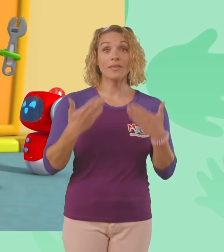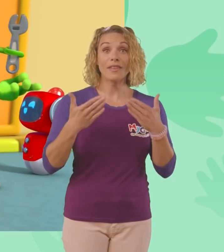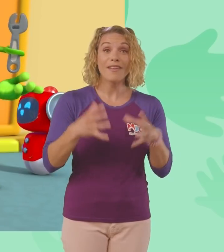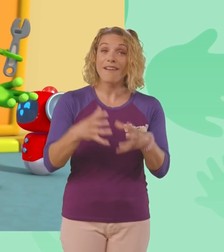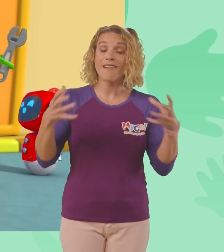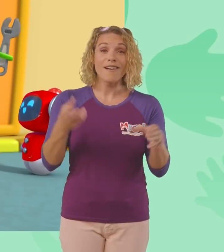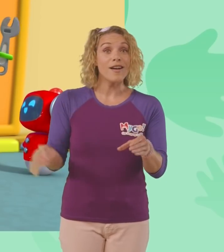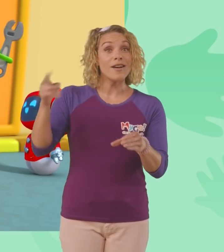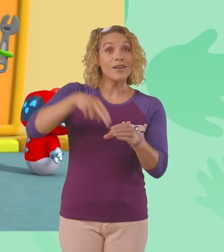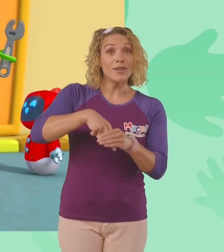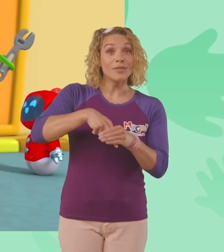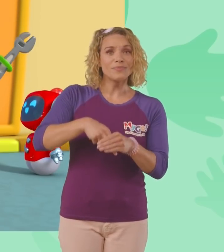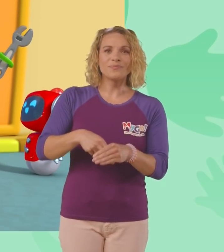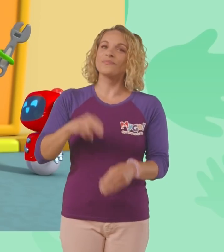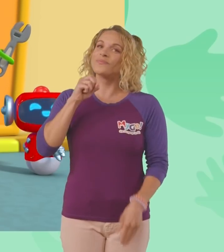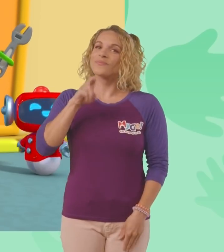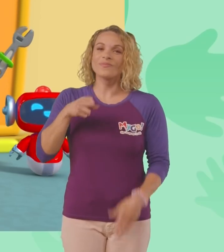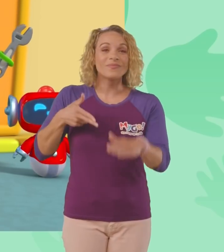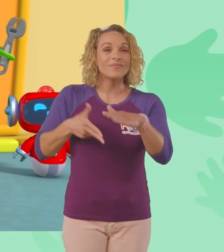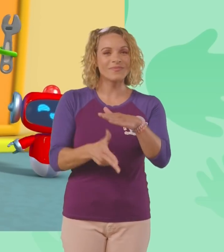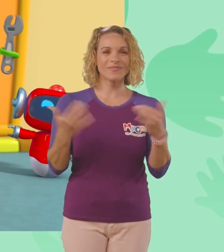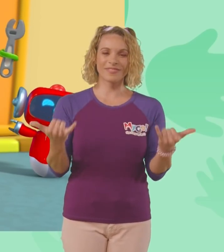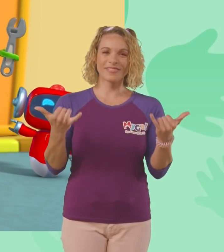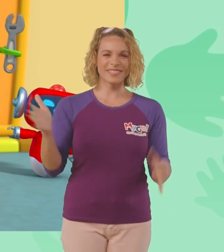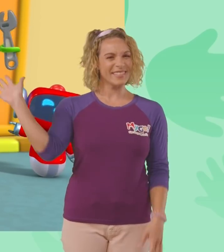Thanks very much for joining us at Gecko's Garage today.